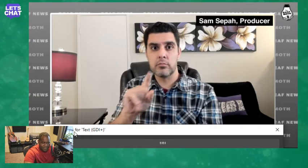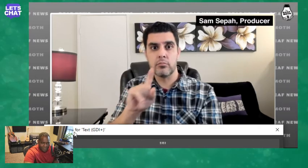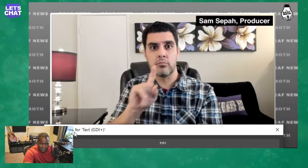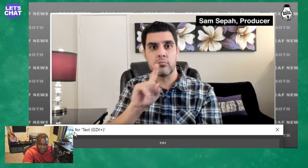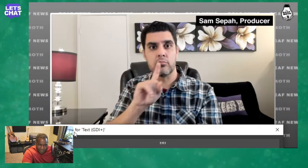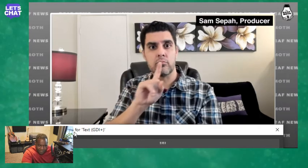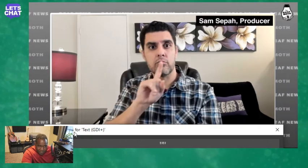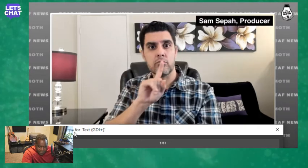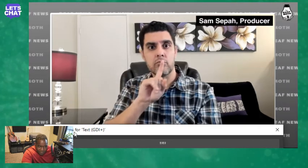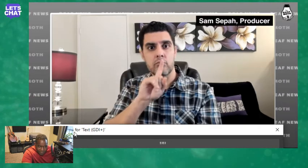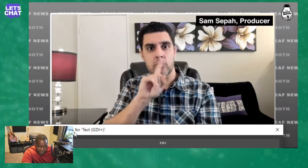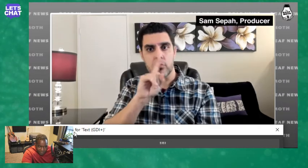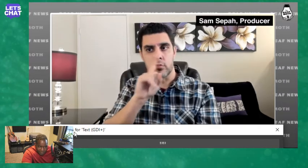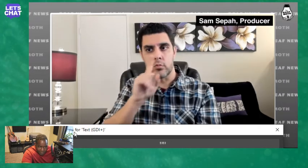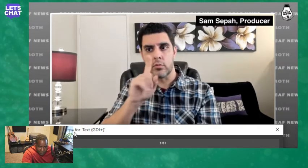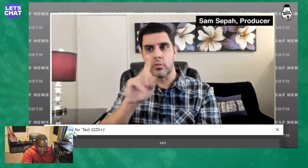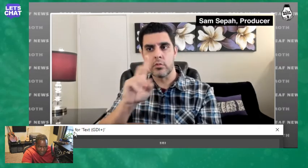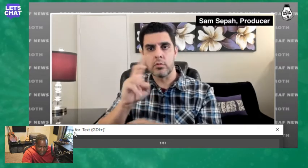film